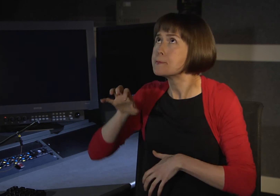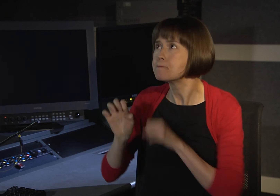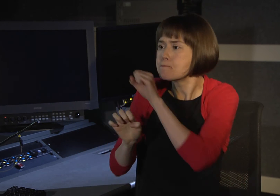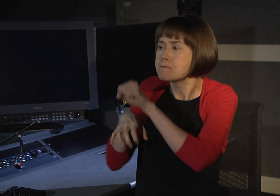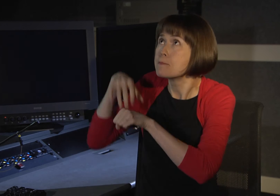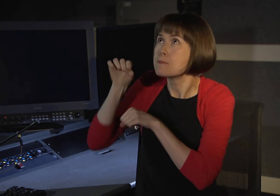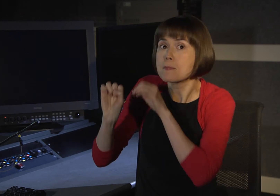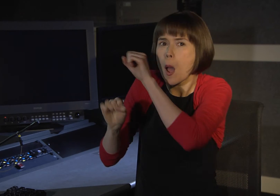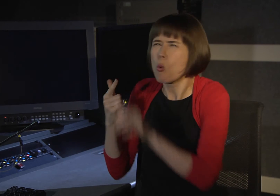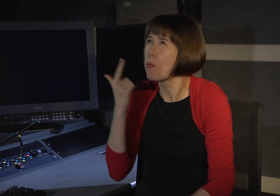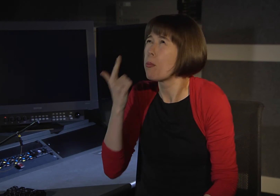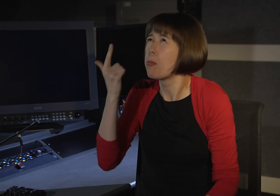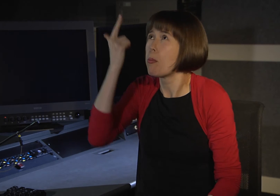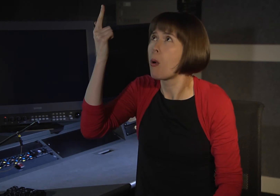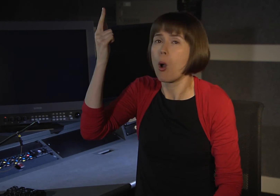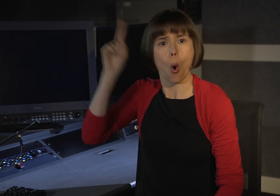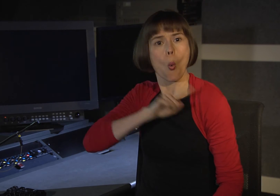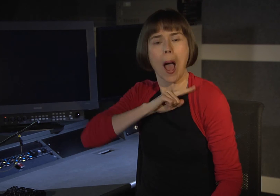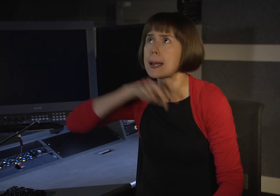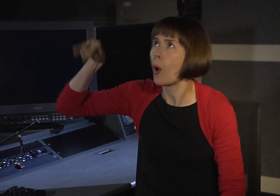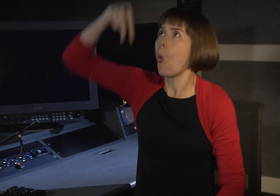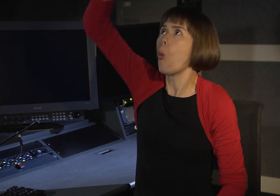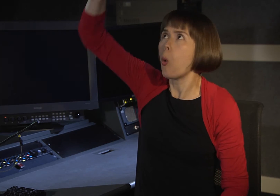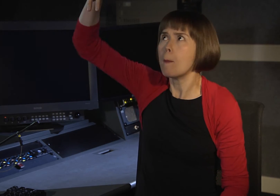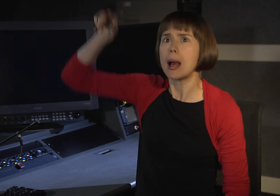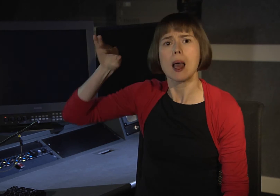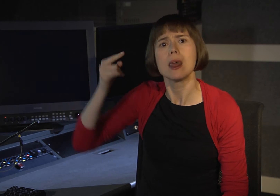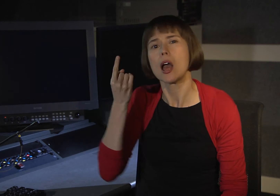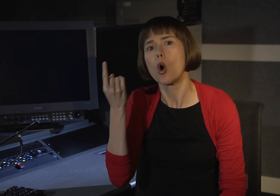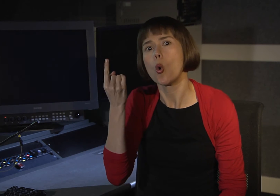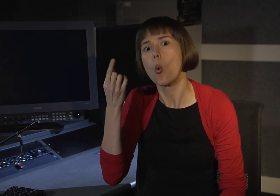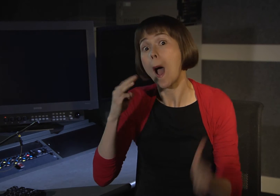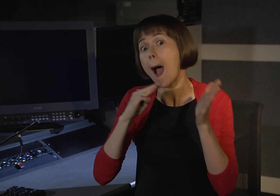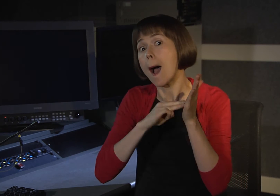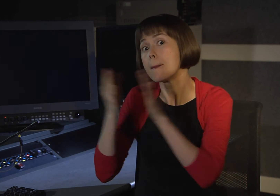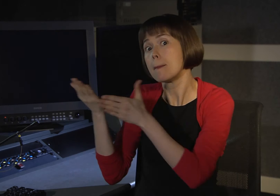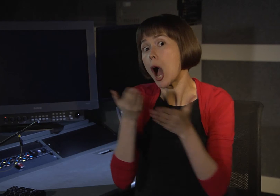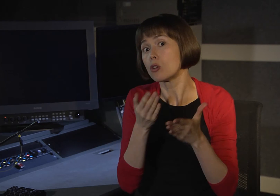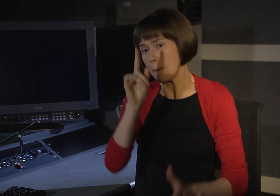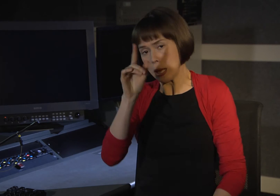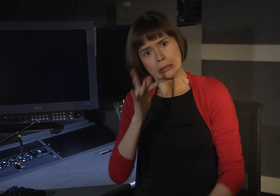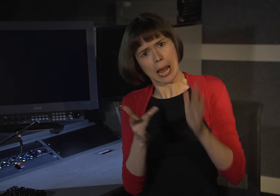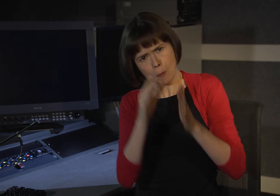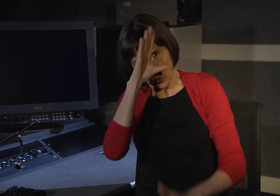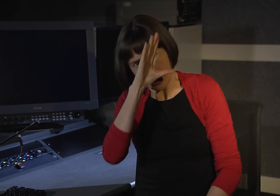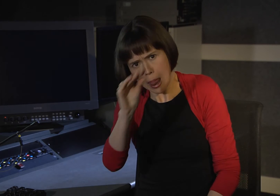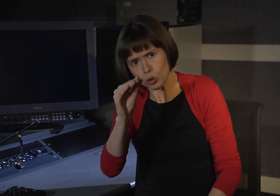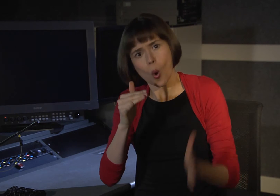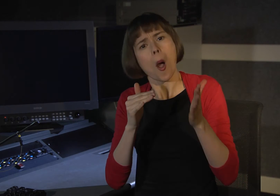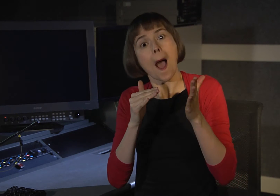to Hero's bedroom. He will climb up to her window because in the bedroom is Margaret. But something really